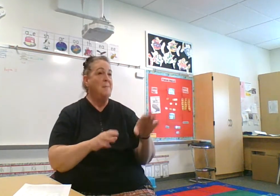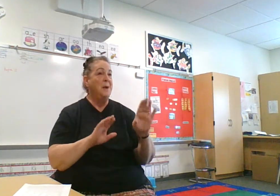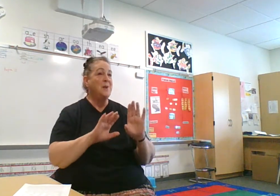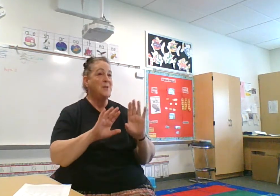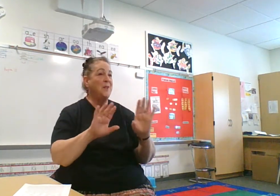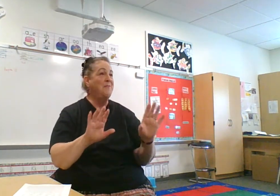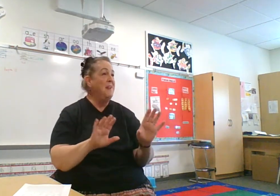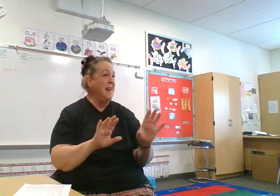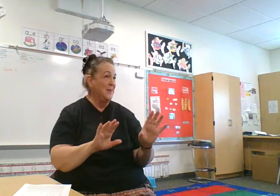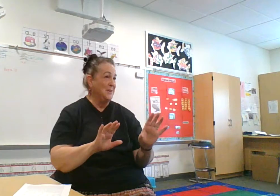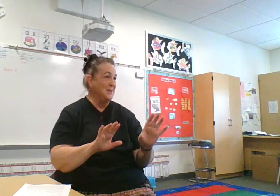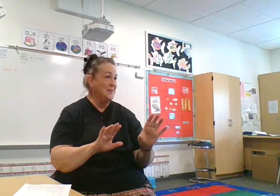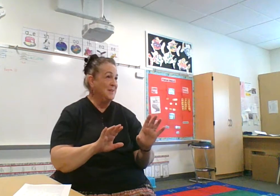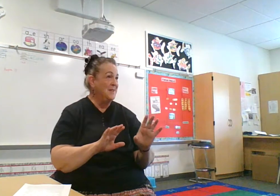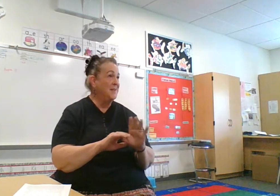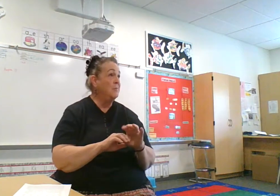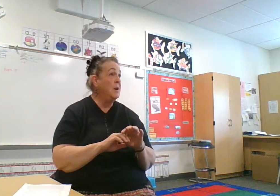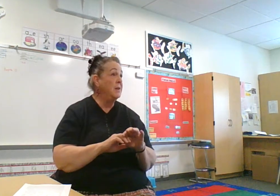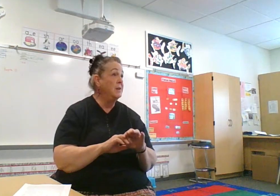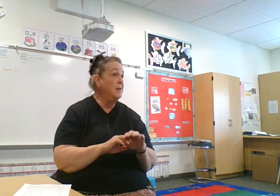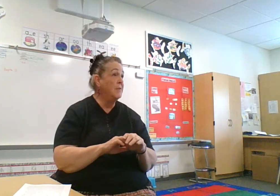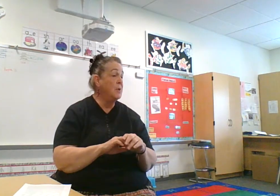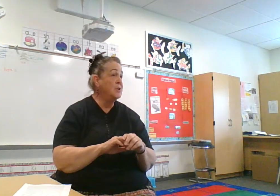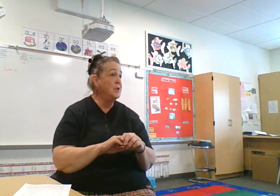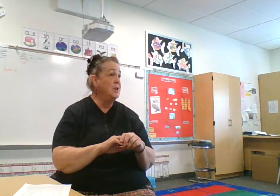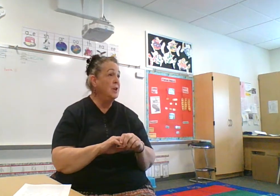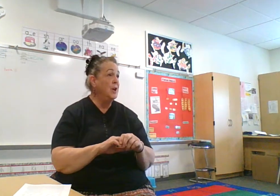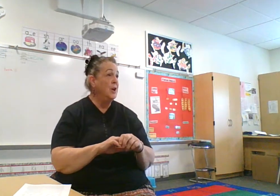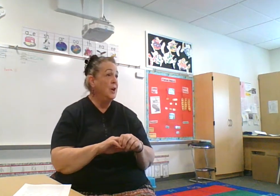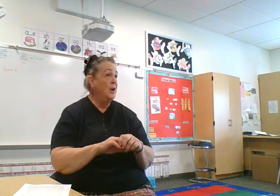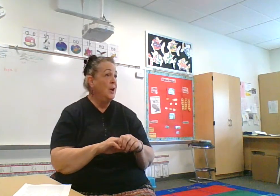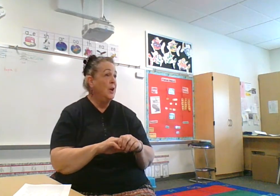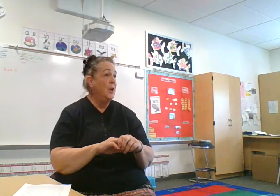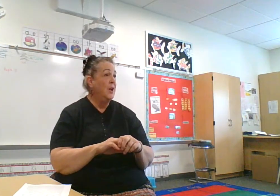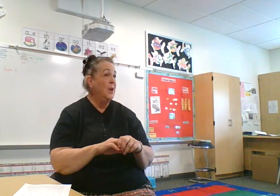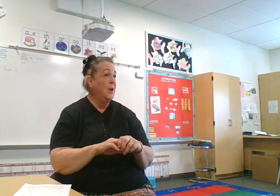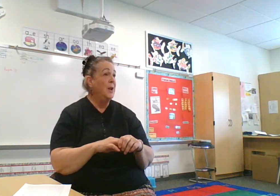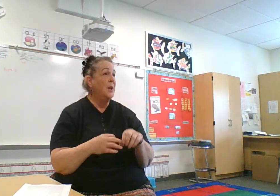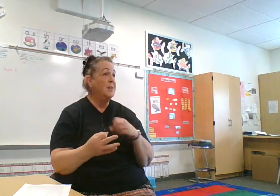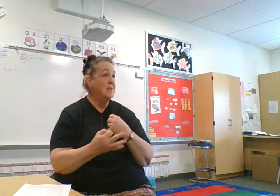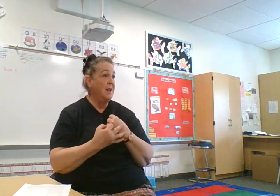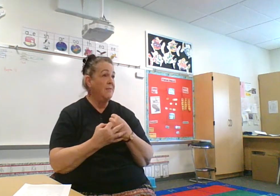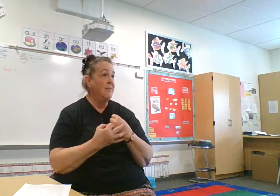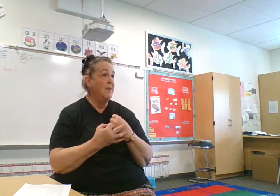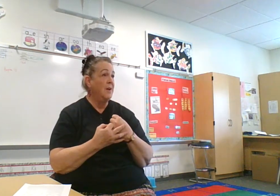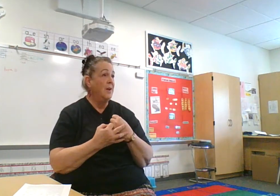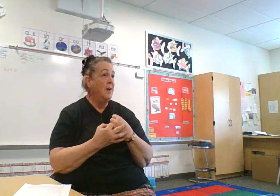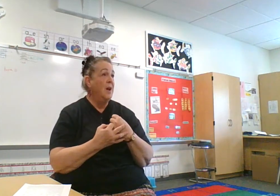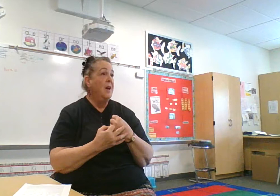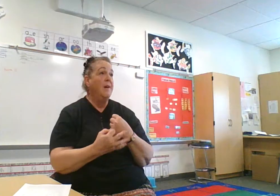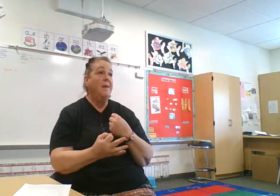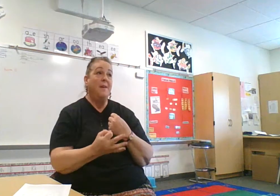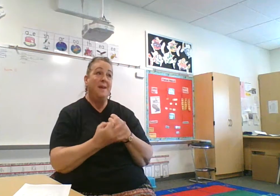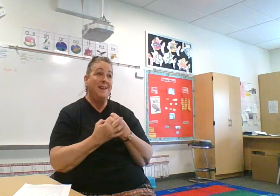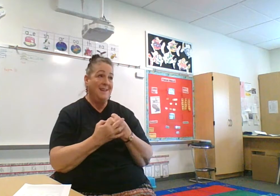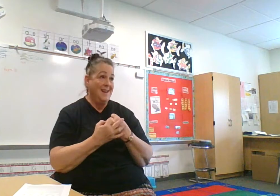Here's all the vehicles. What? You have a question? Yeah, the safe, like, does that apply to like all forms of safe? Like,